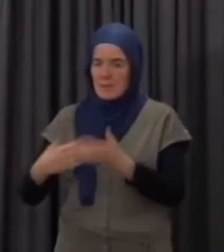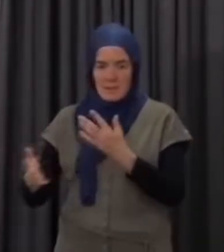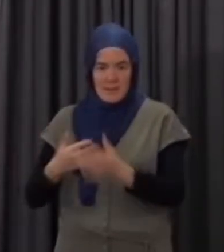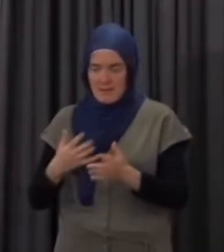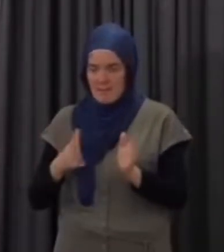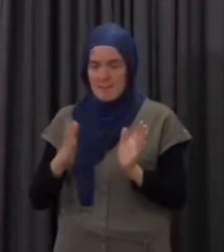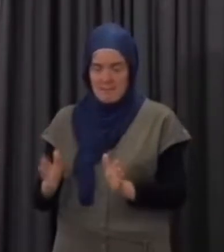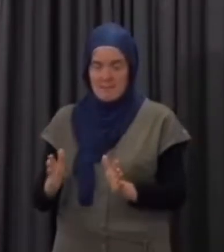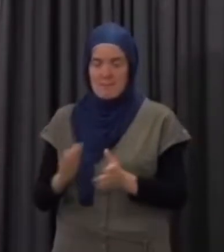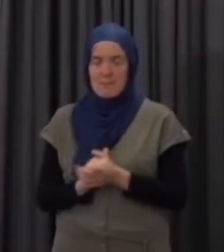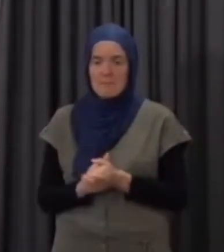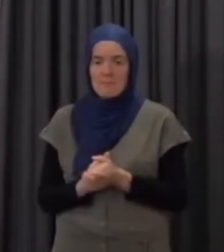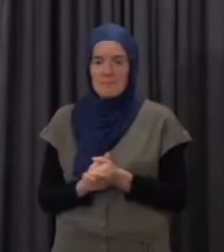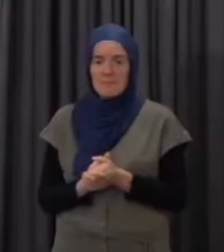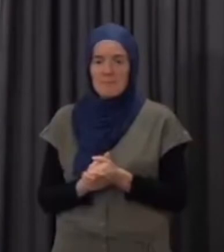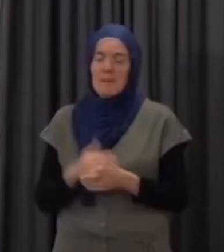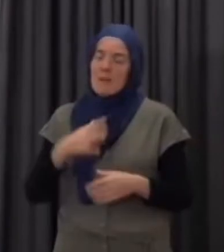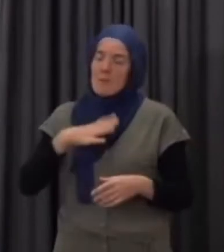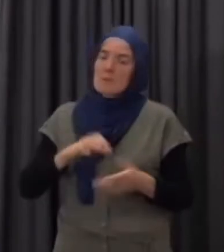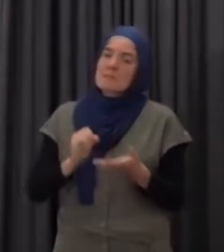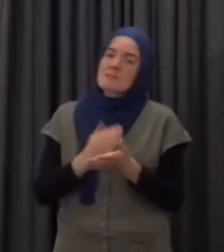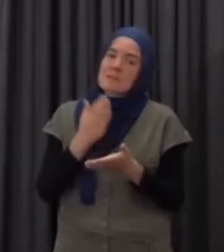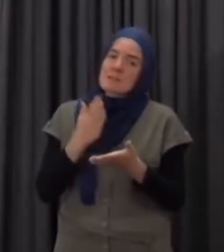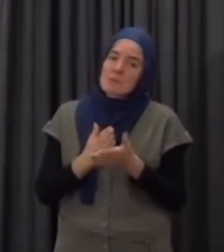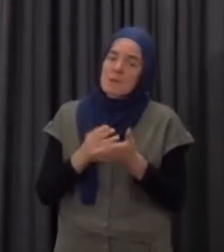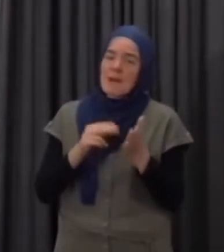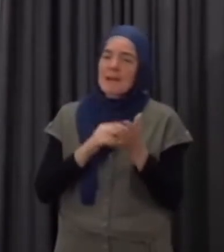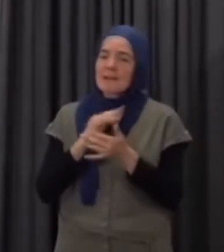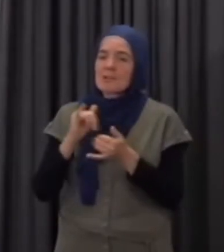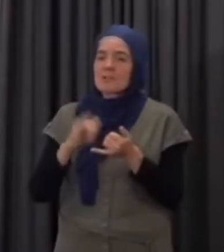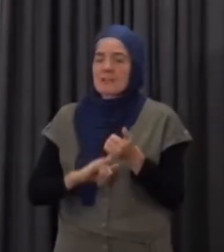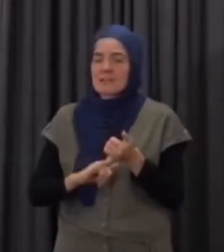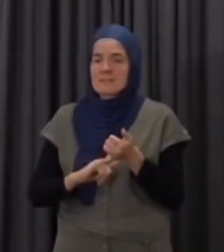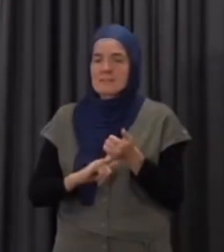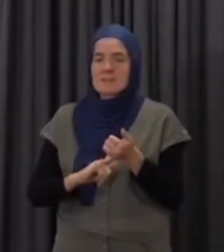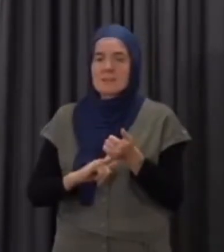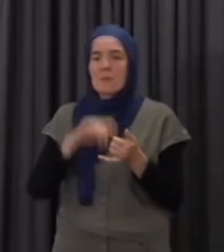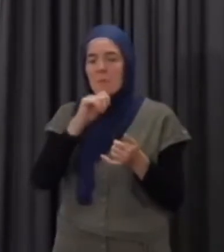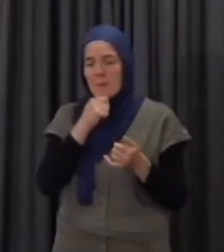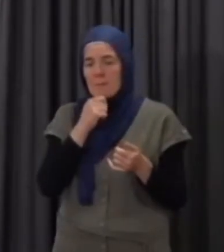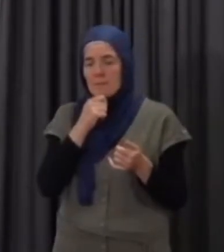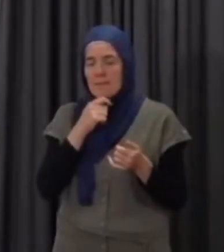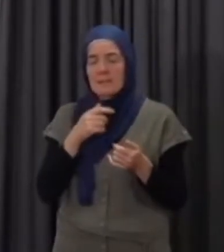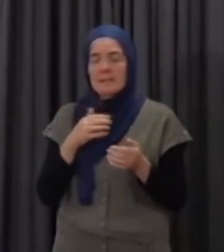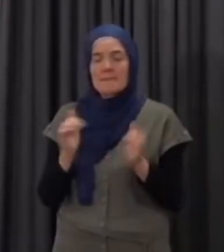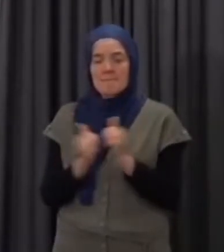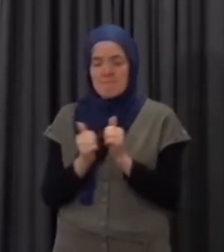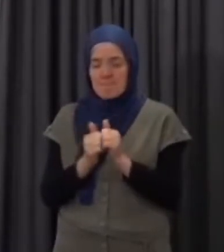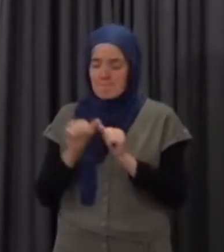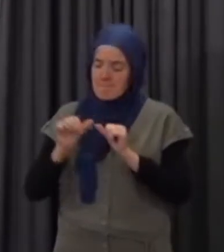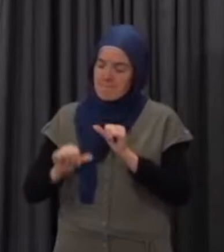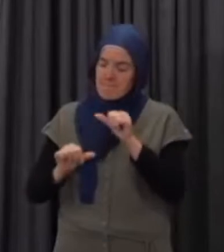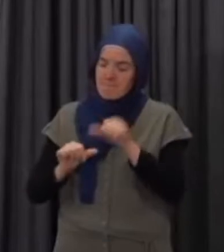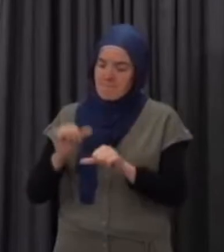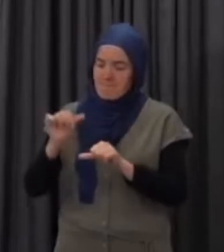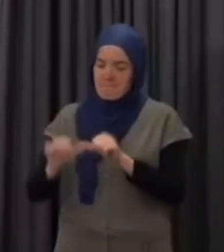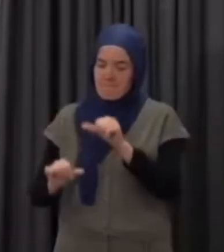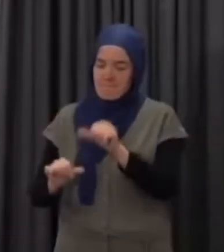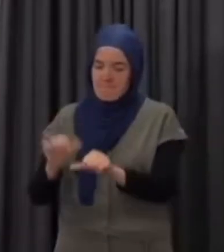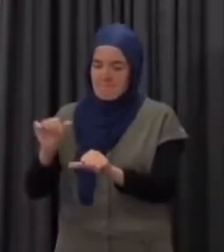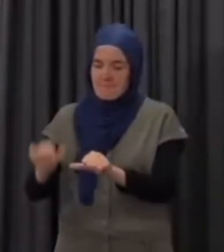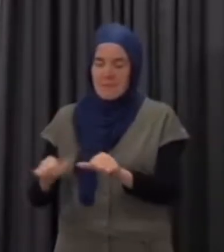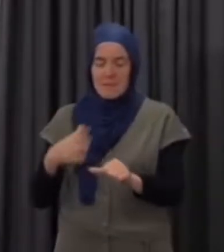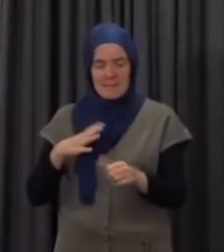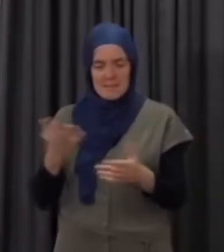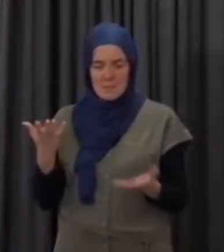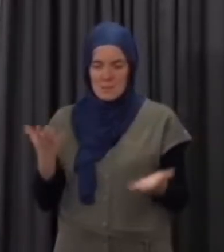not. And I would want to make sure that the NHS makes the appropriate steps further forward. But I think we are moving to a phase where we have to balance the responsibilities of